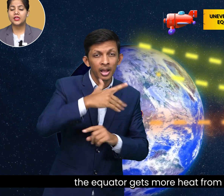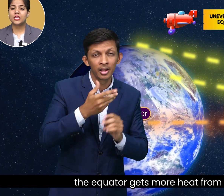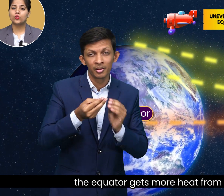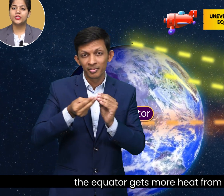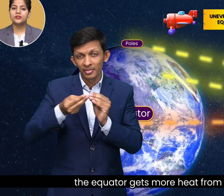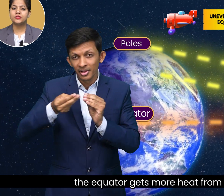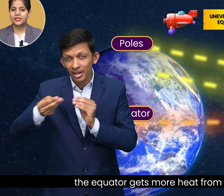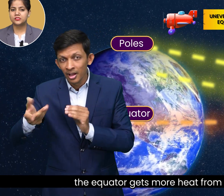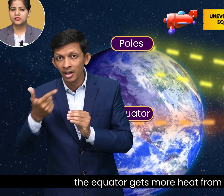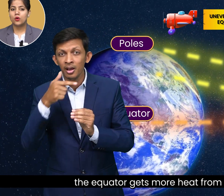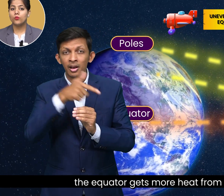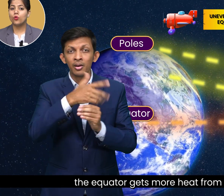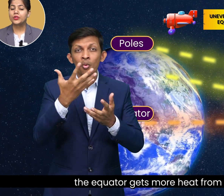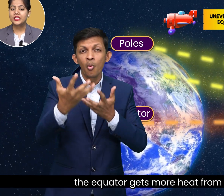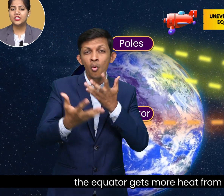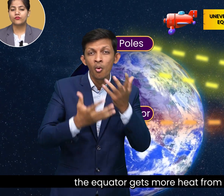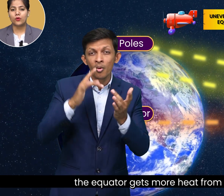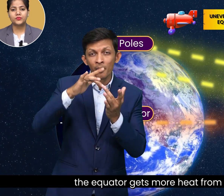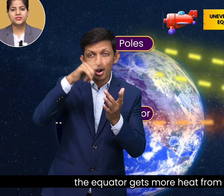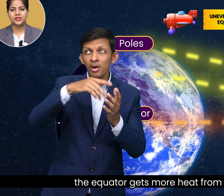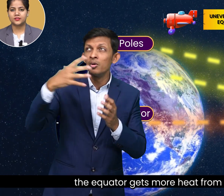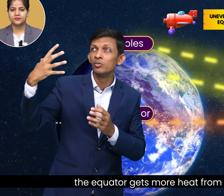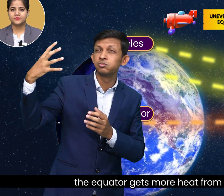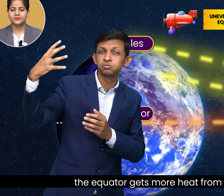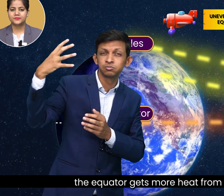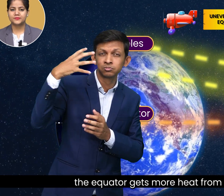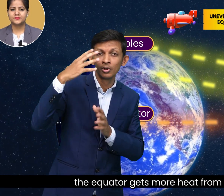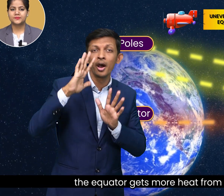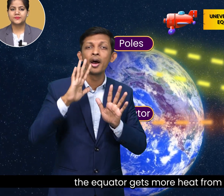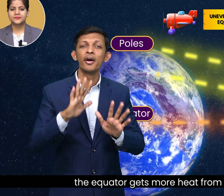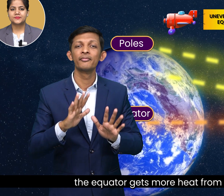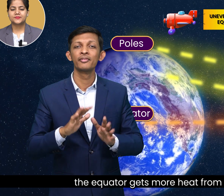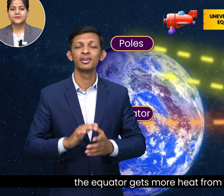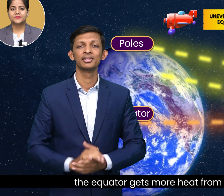near the equator gets more heat from the sun.